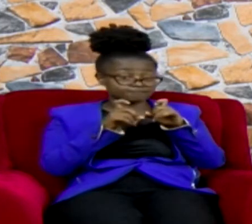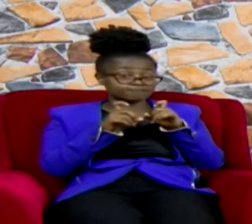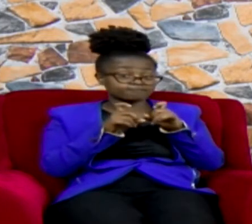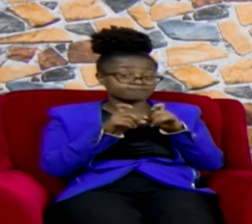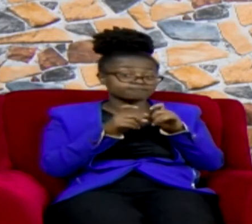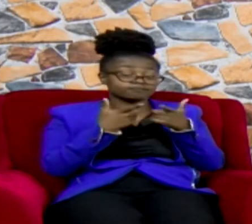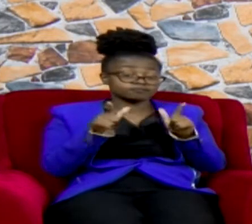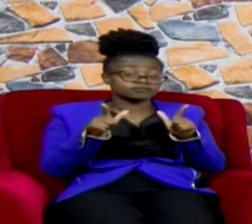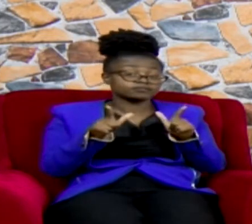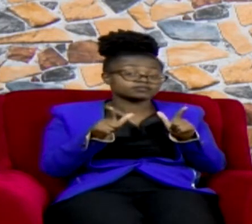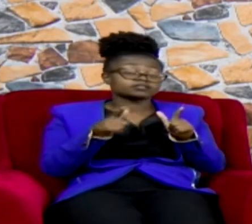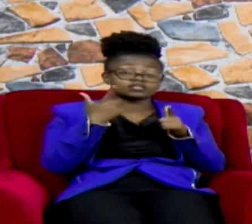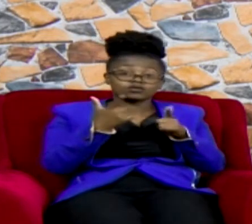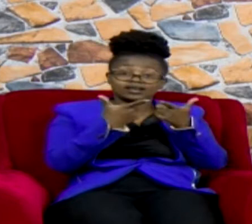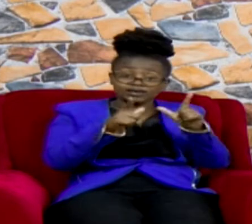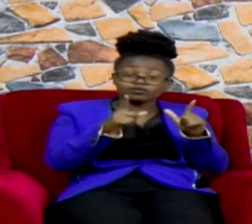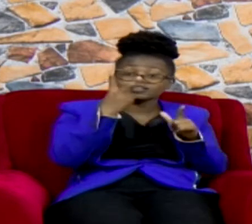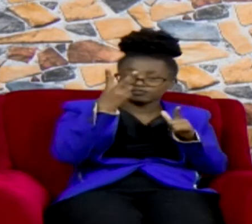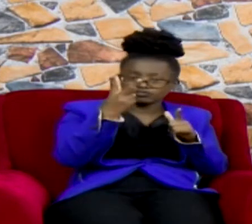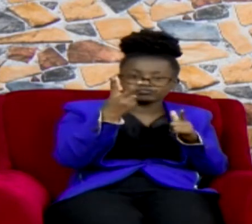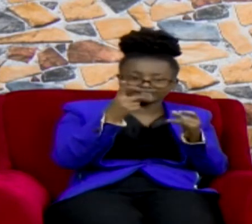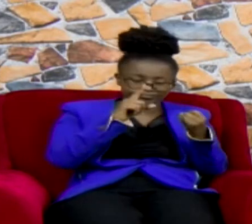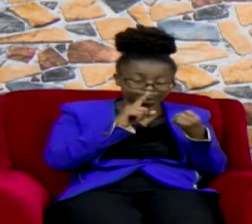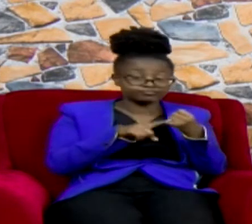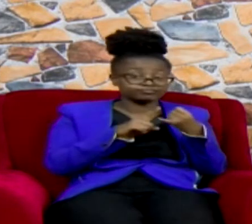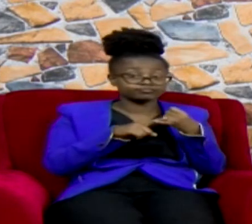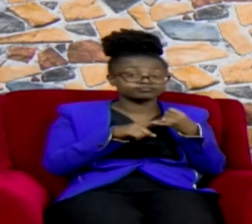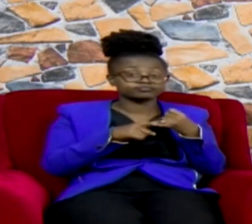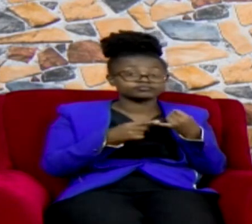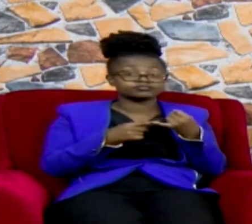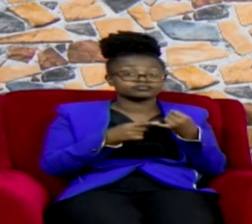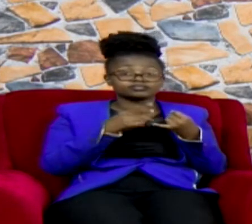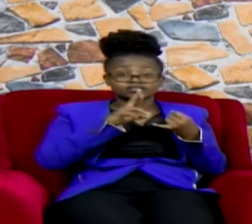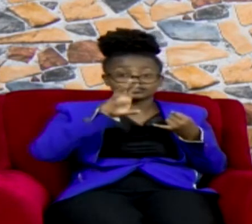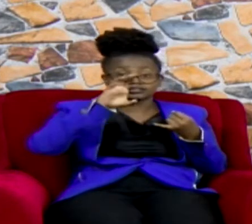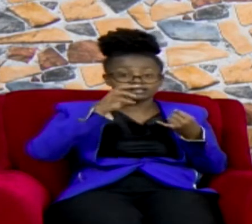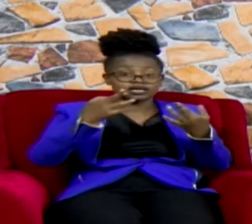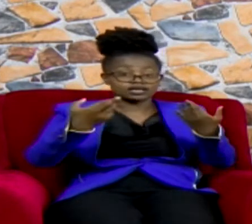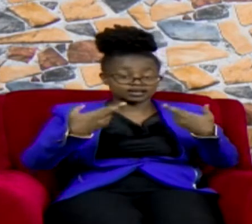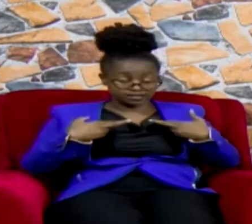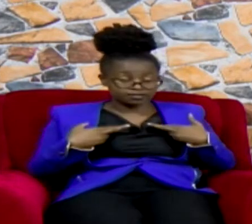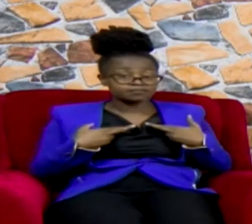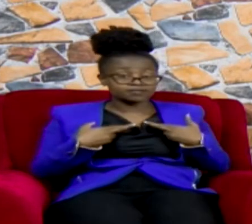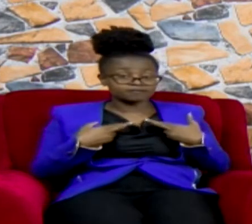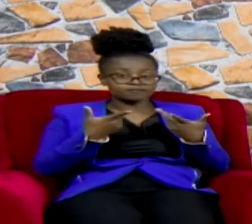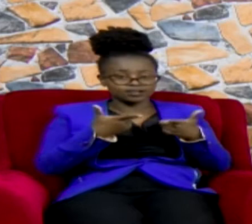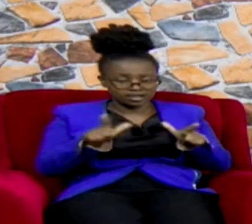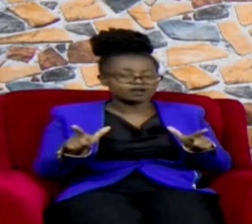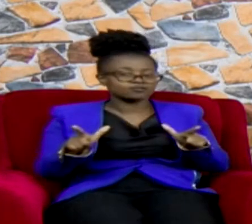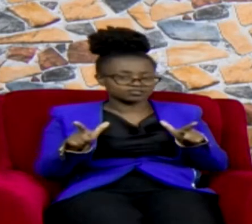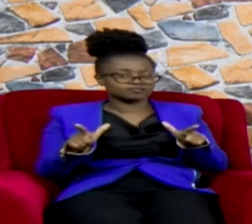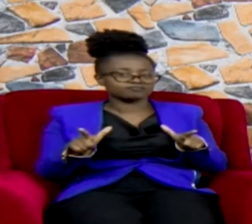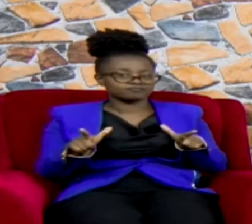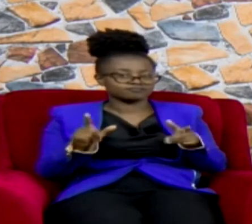Language is divided into two. Okay. There's what we call receptive language. That's one is you are